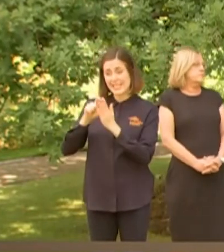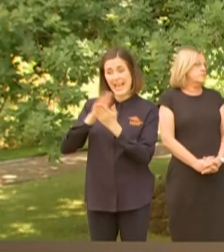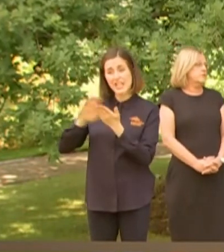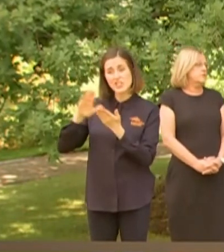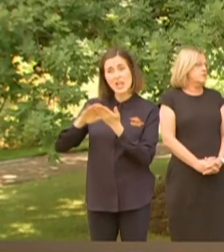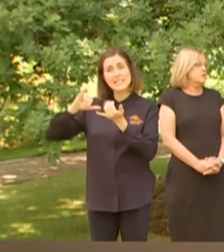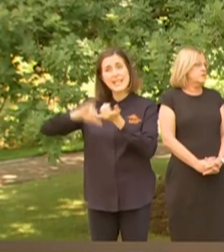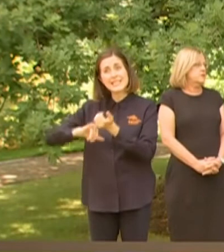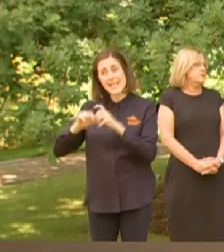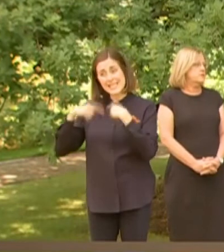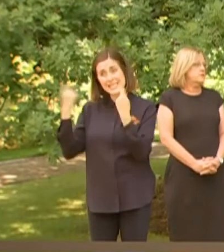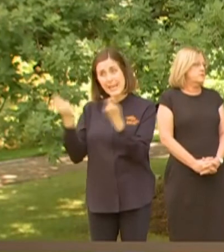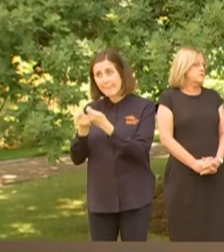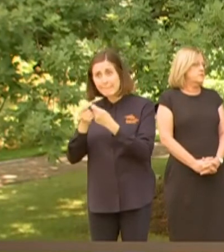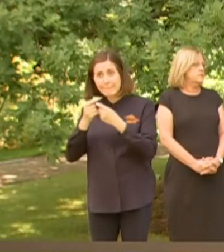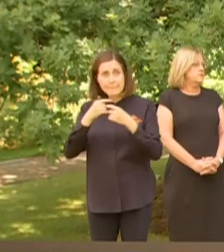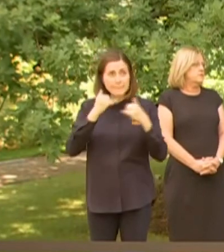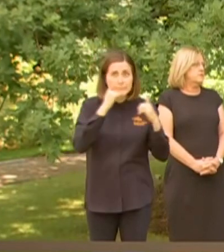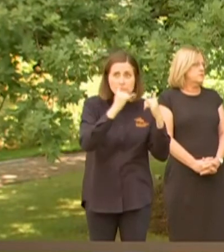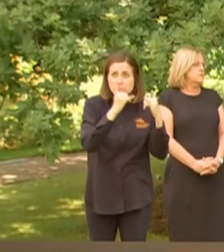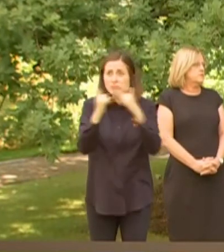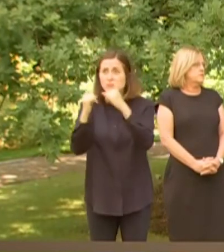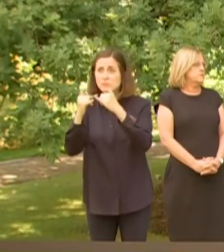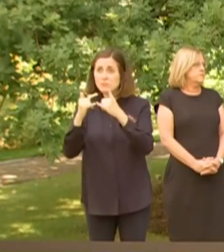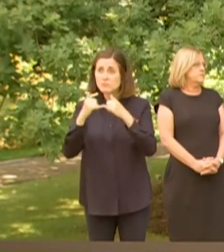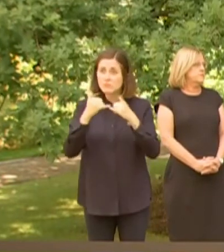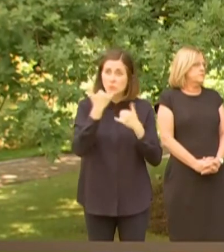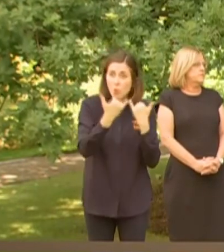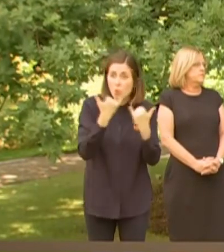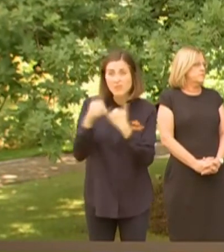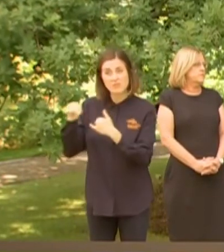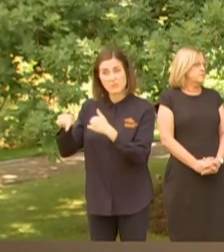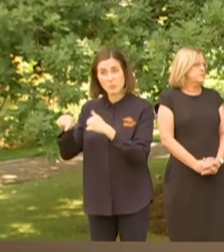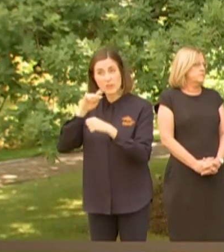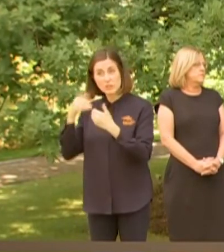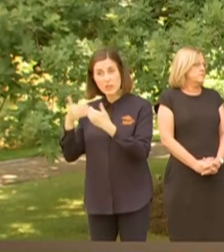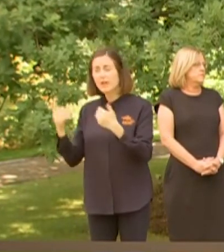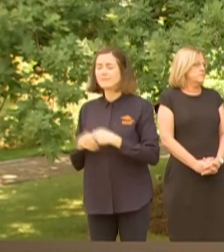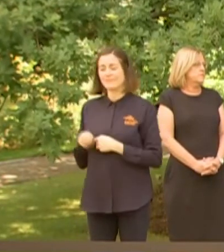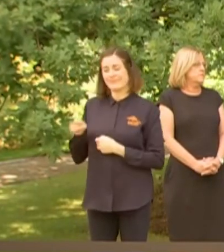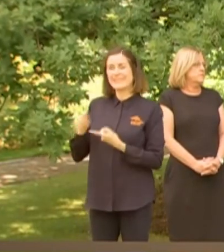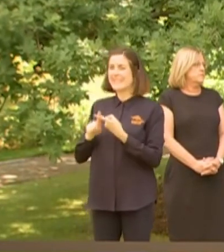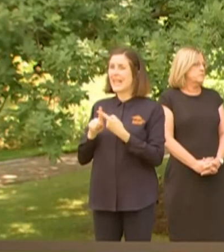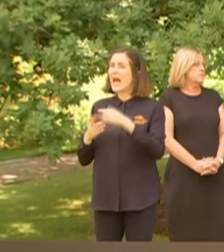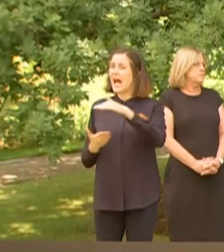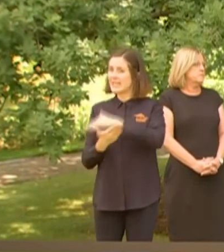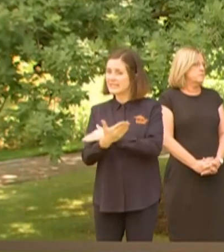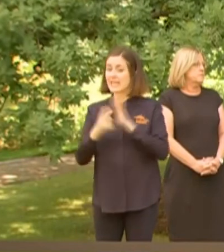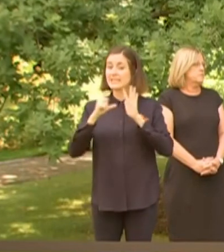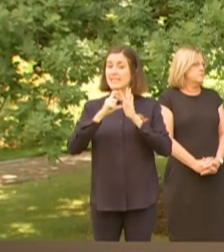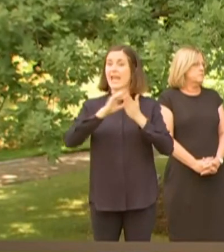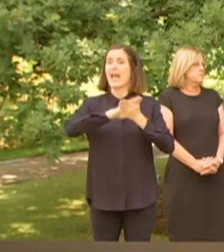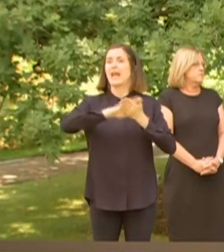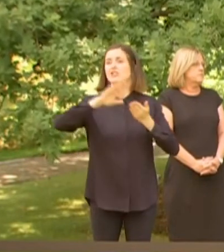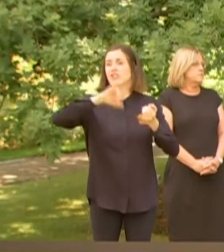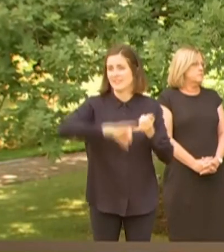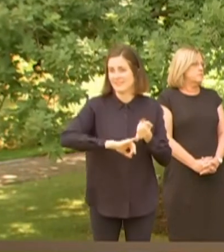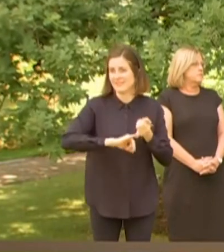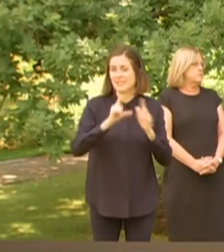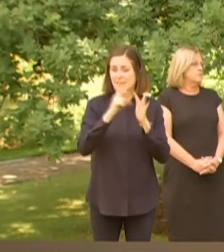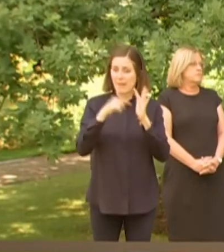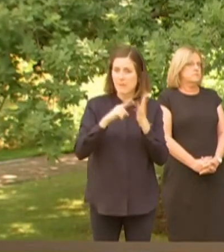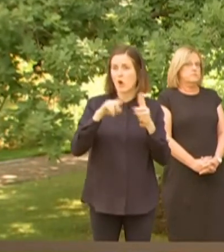No, so they'll all remain, public health will remain part of the health department. And of course, with this being stood up on February